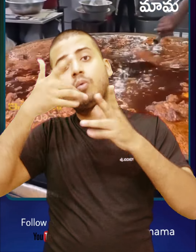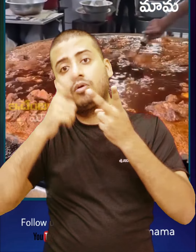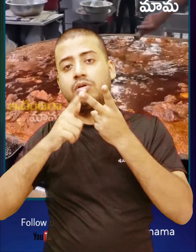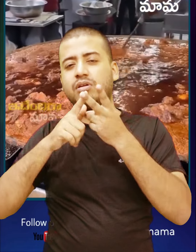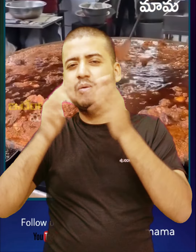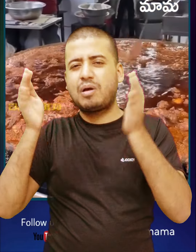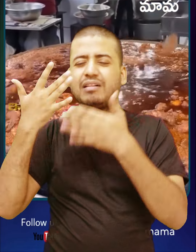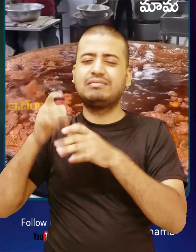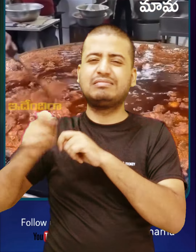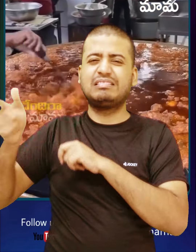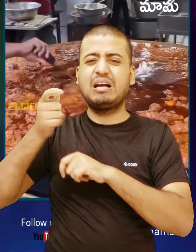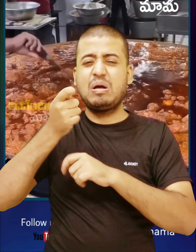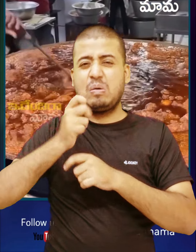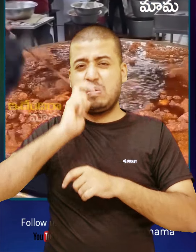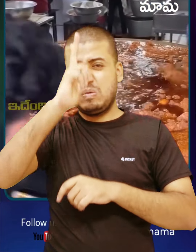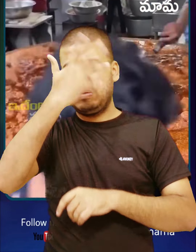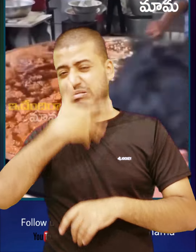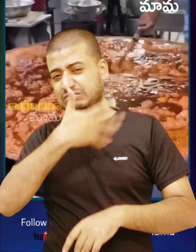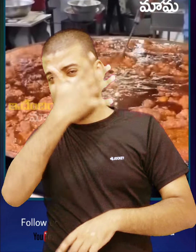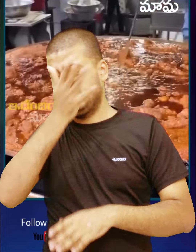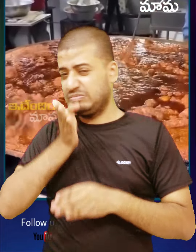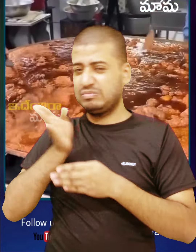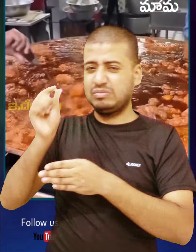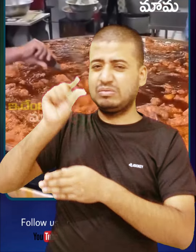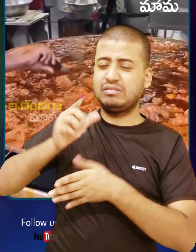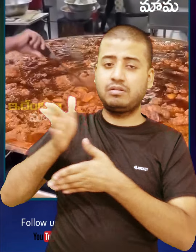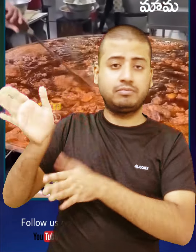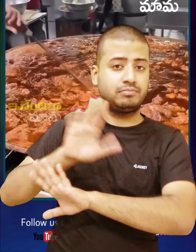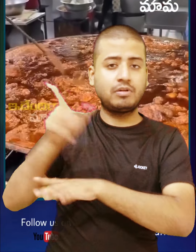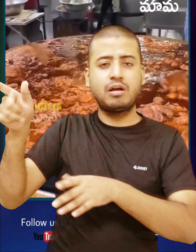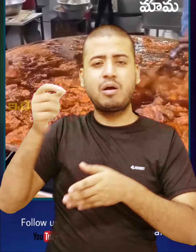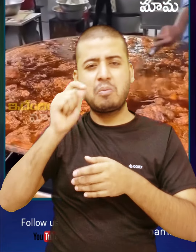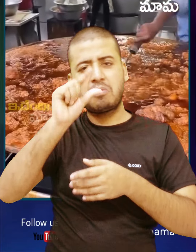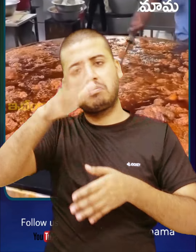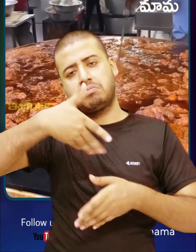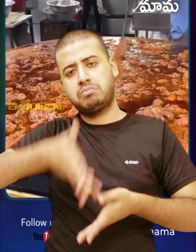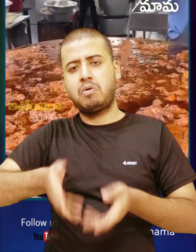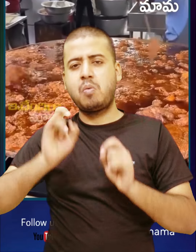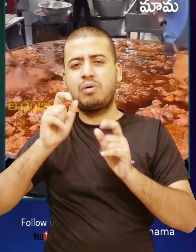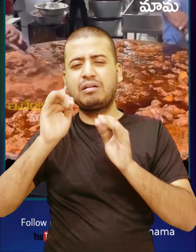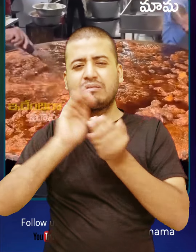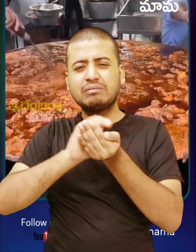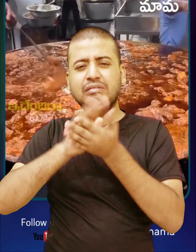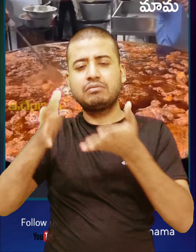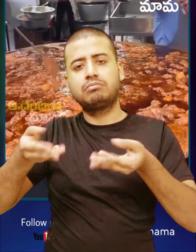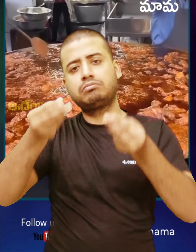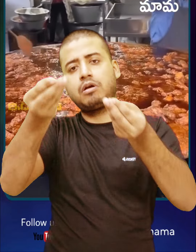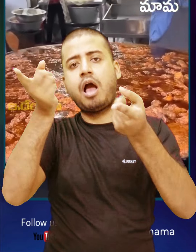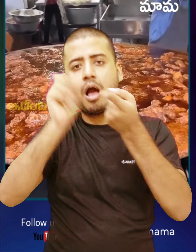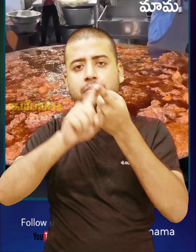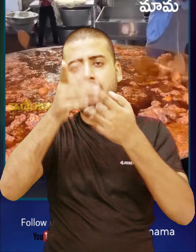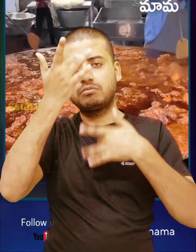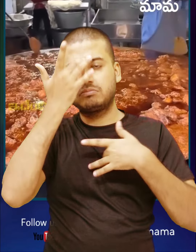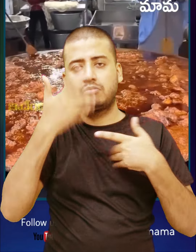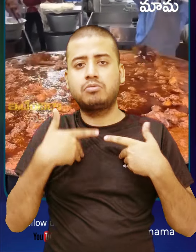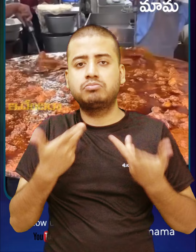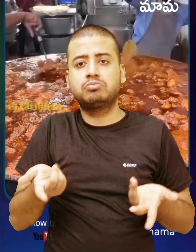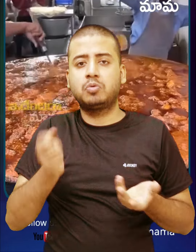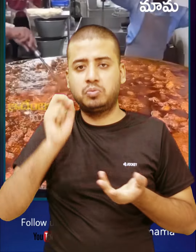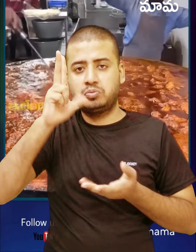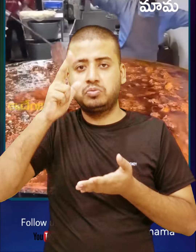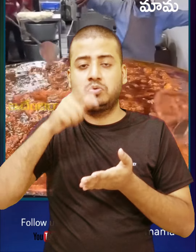signature dishes or ask the staff for recommendations. Detailed considerations. Food quality and